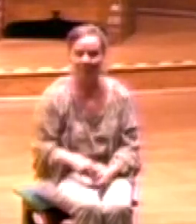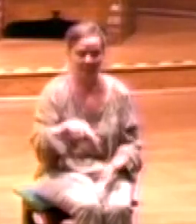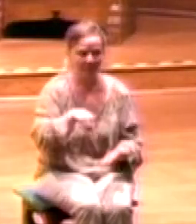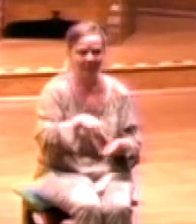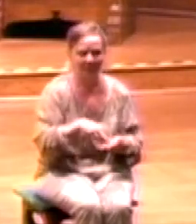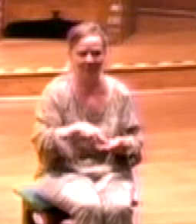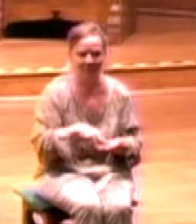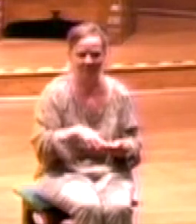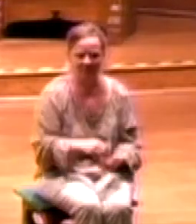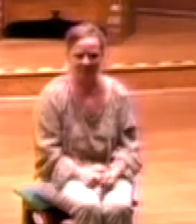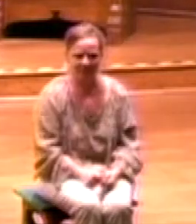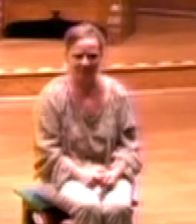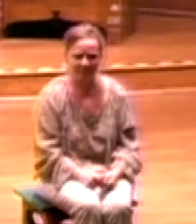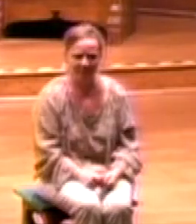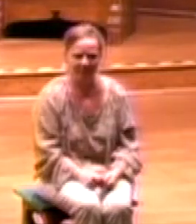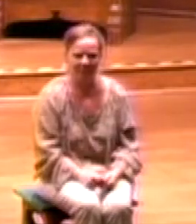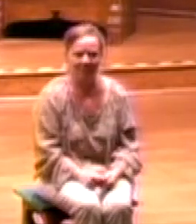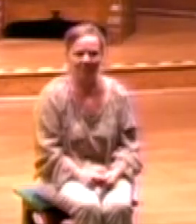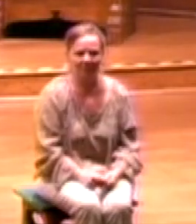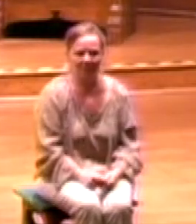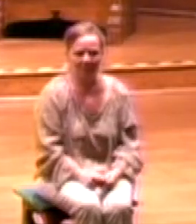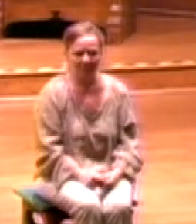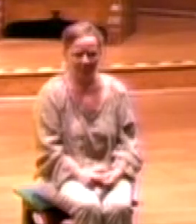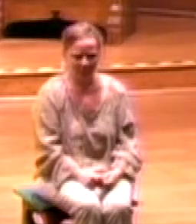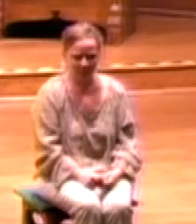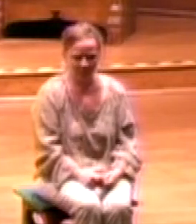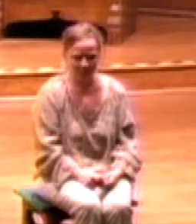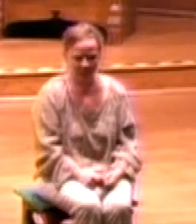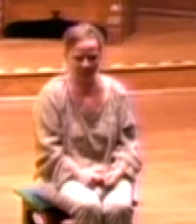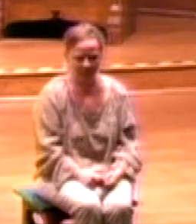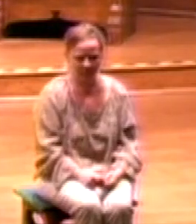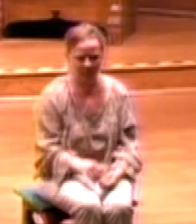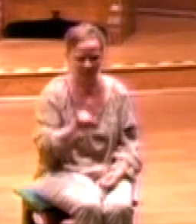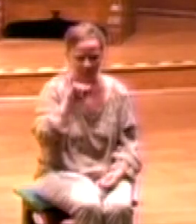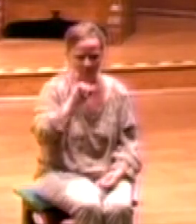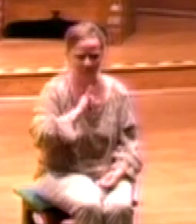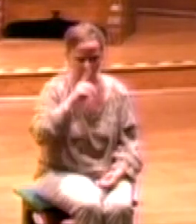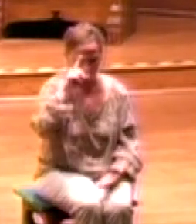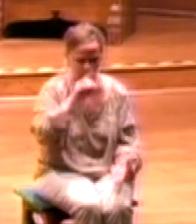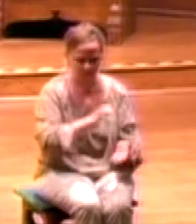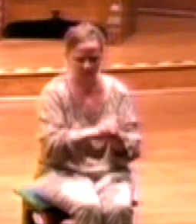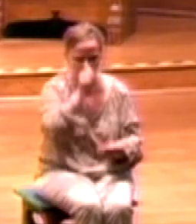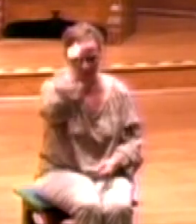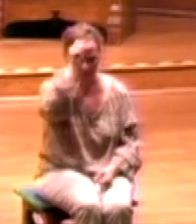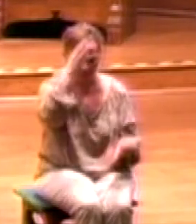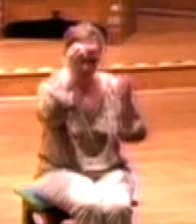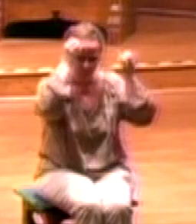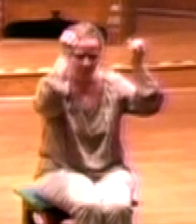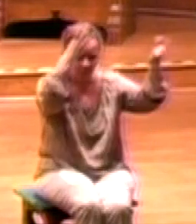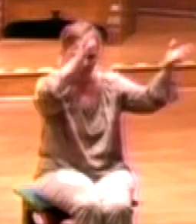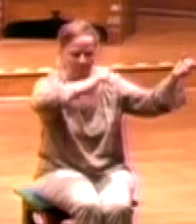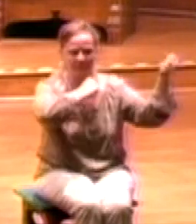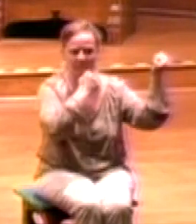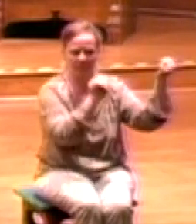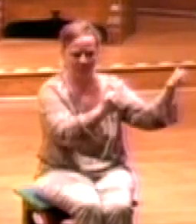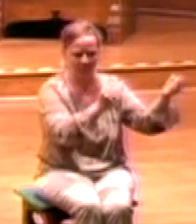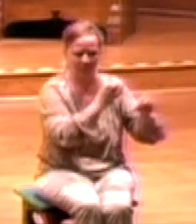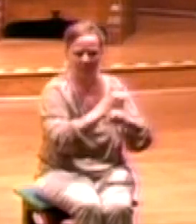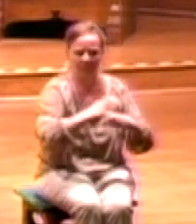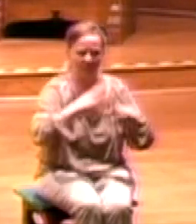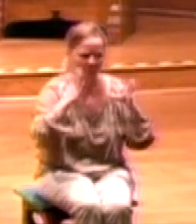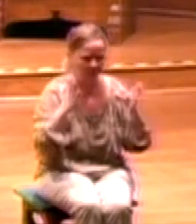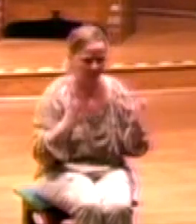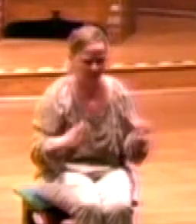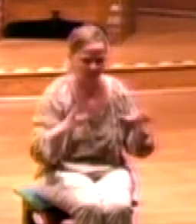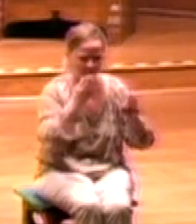We'll confess our faith according to the Apostles' Creed. I believe in God, the Father Almighty, creator of heaven